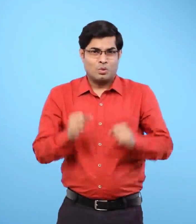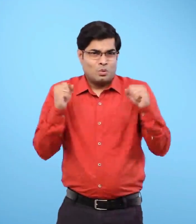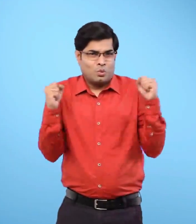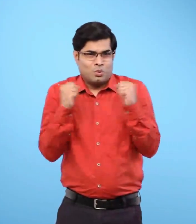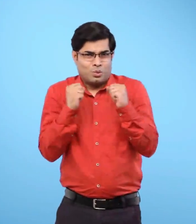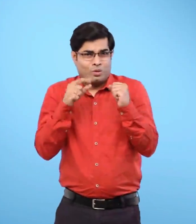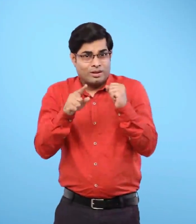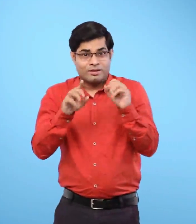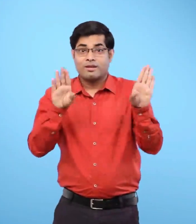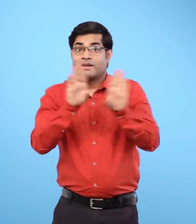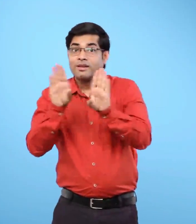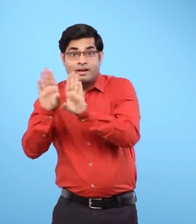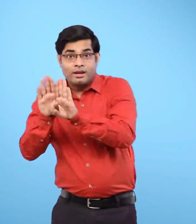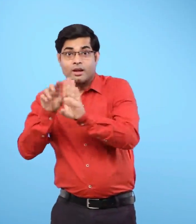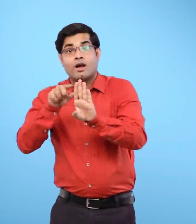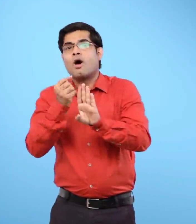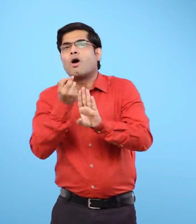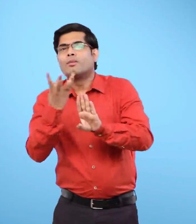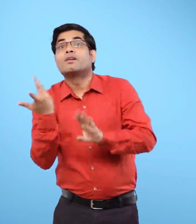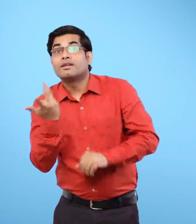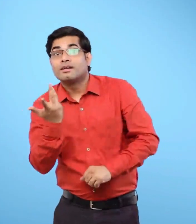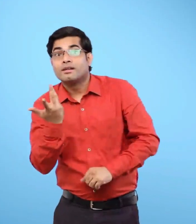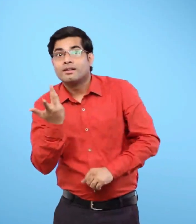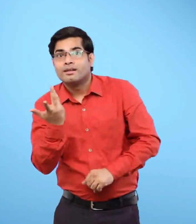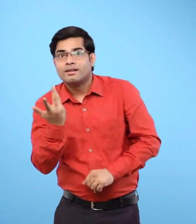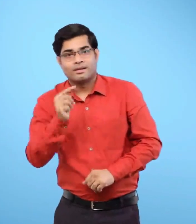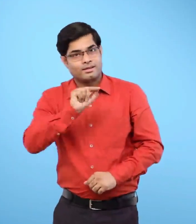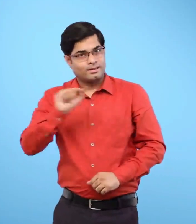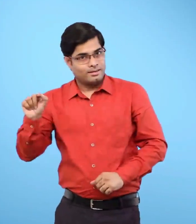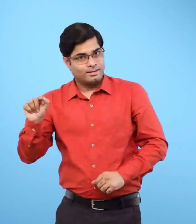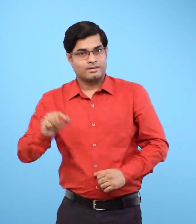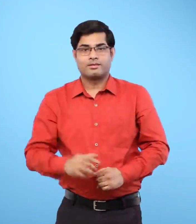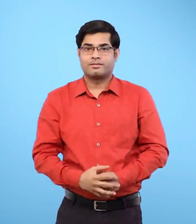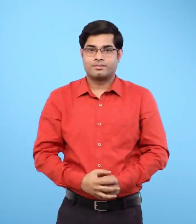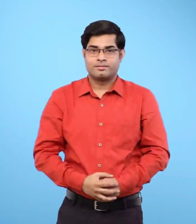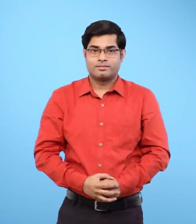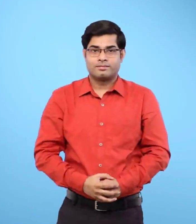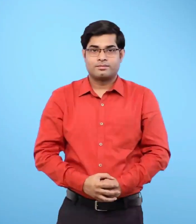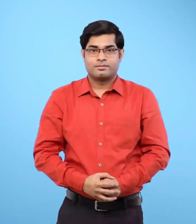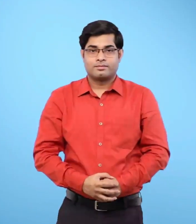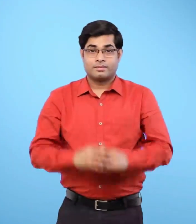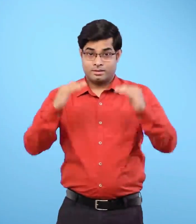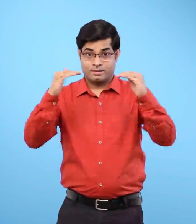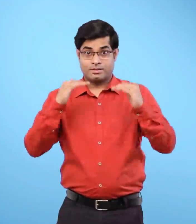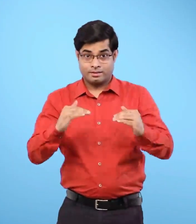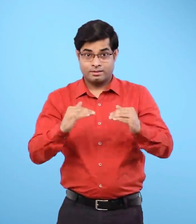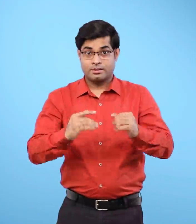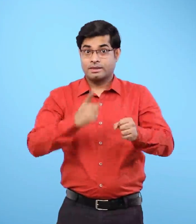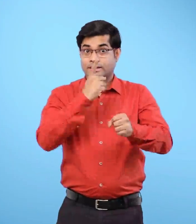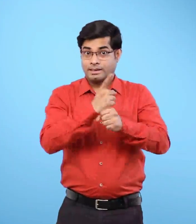How many winter holidays do you have? Dash. Footnote.